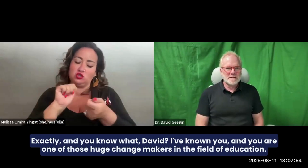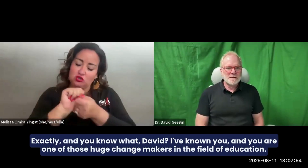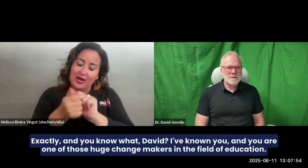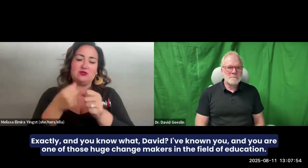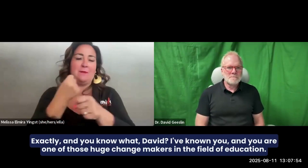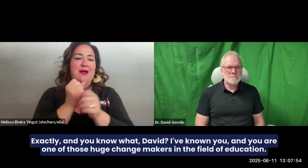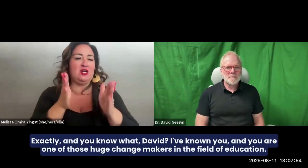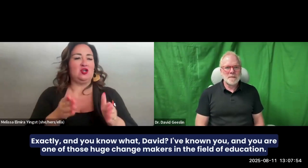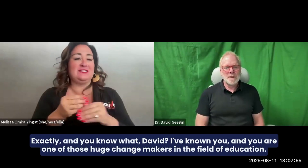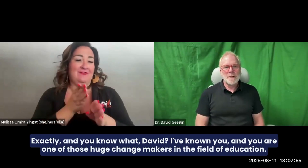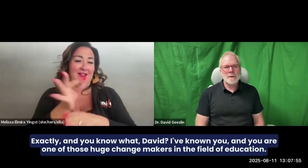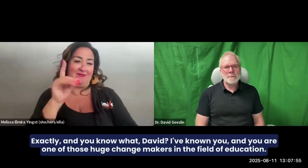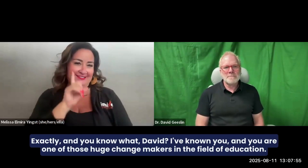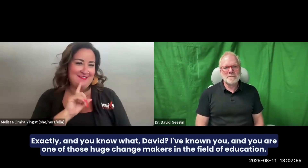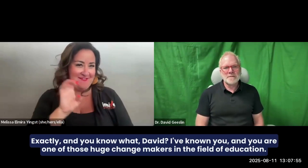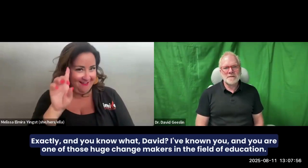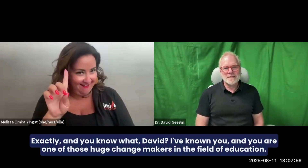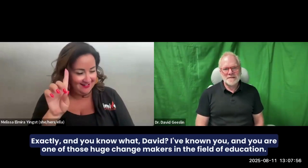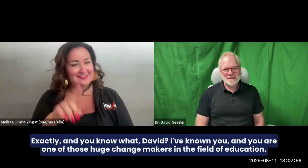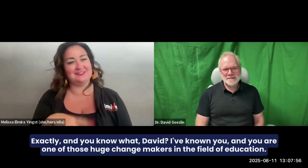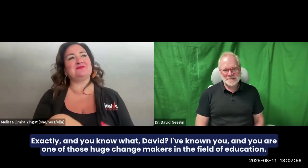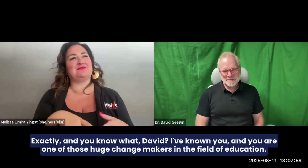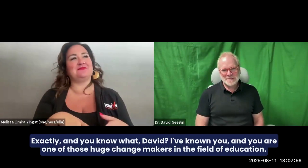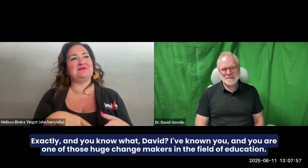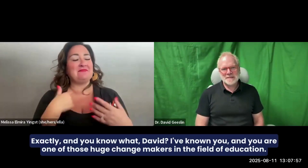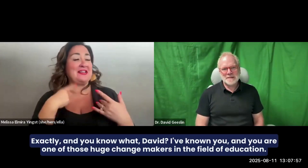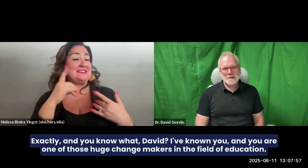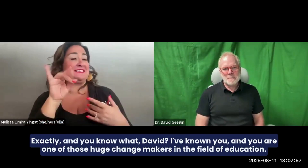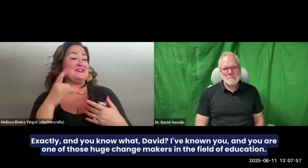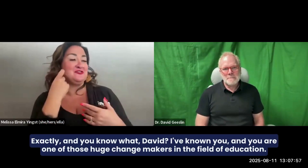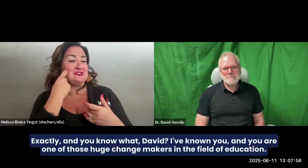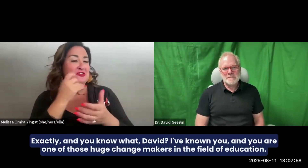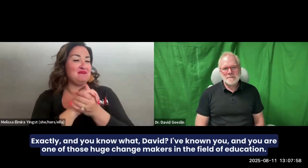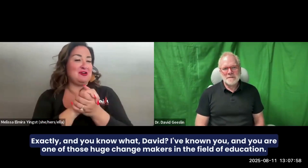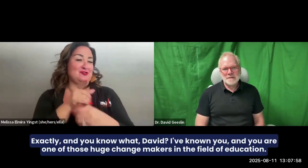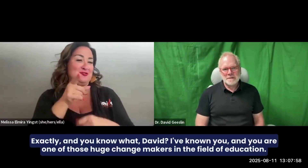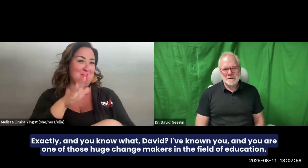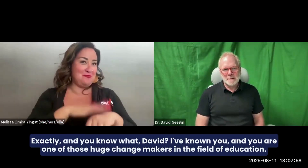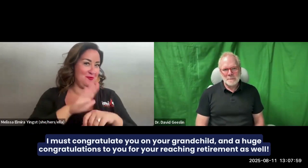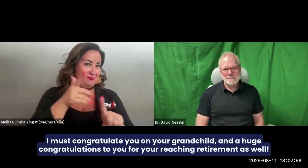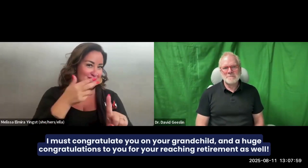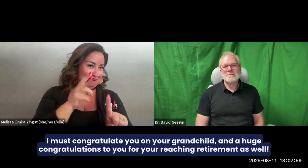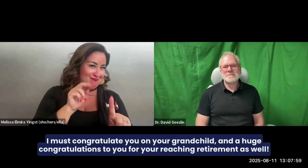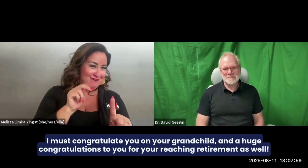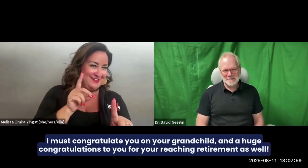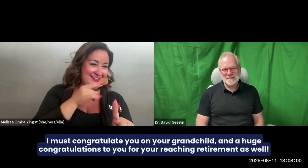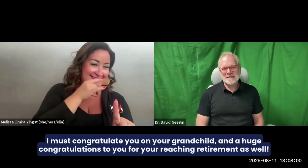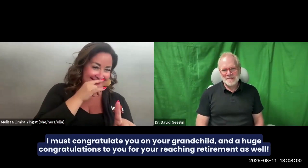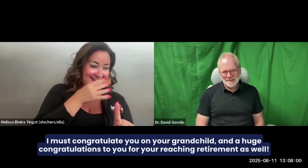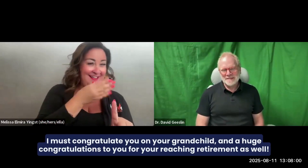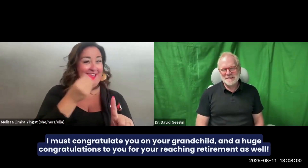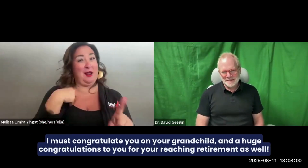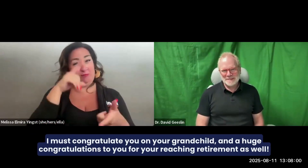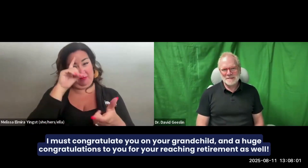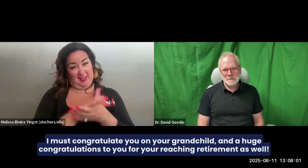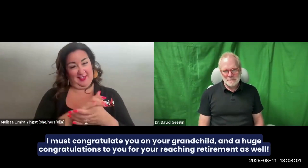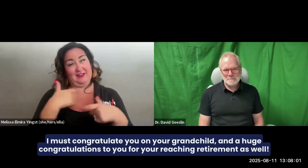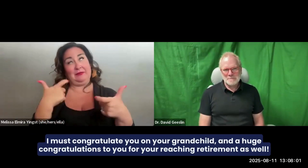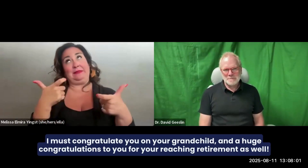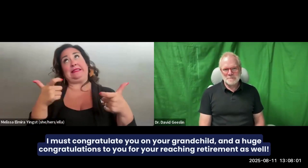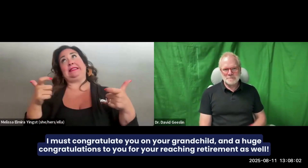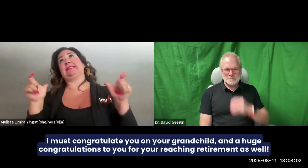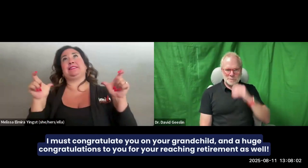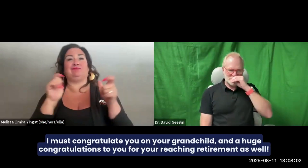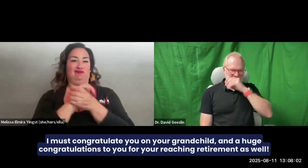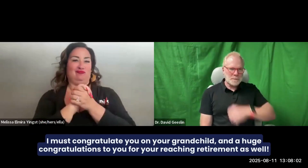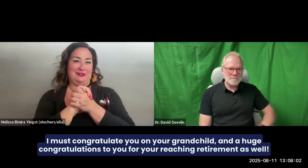you are one of those huge change makers in the field of education. I must congratulate you